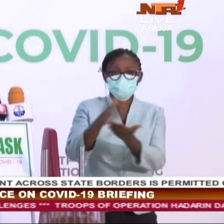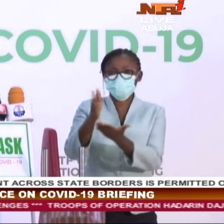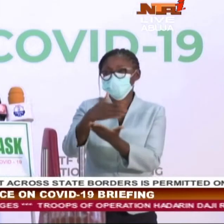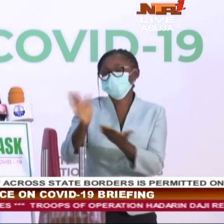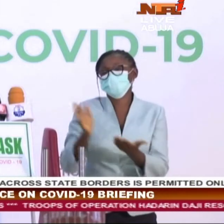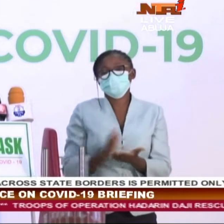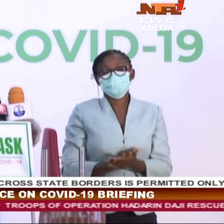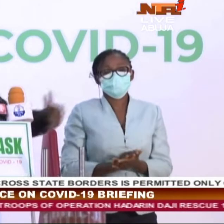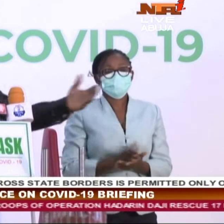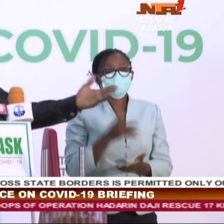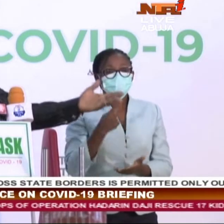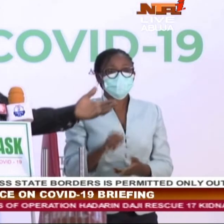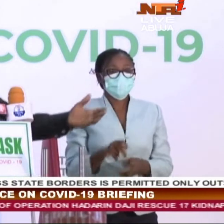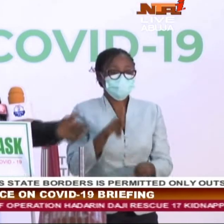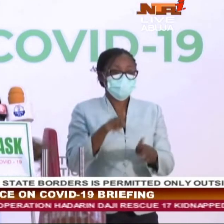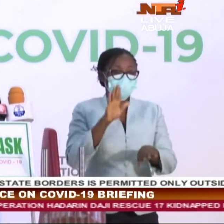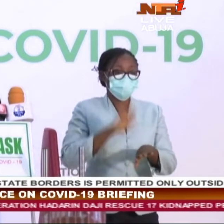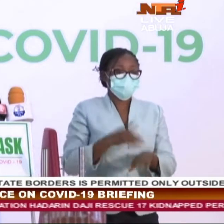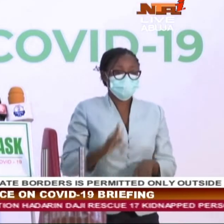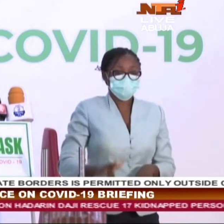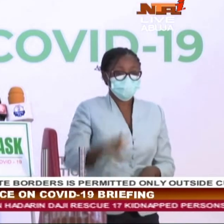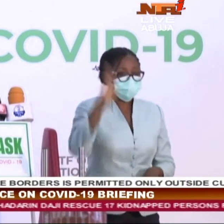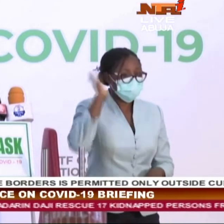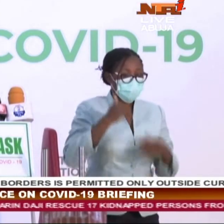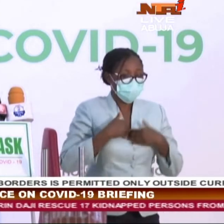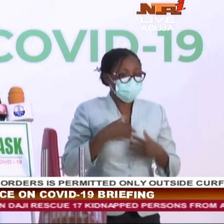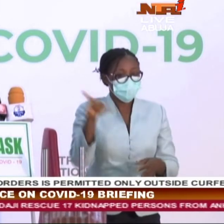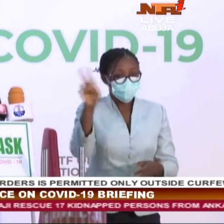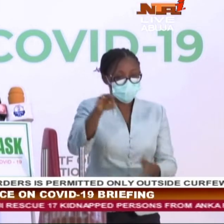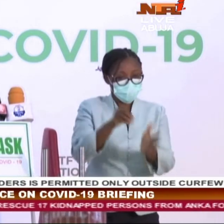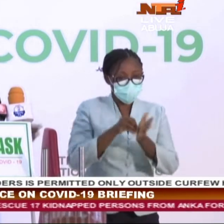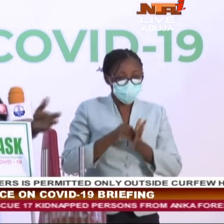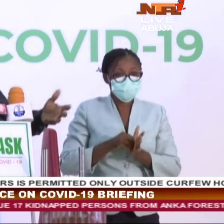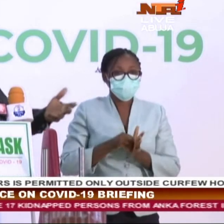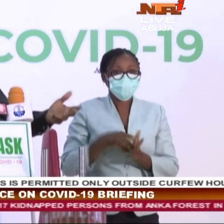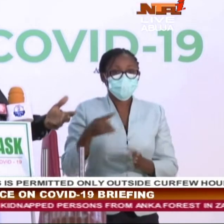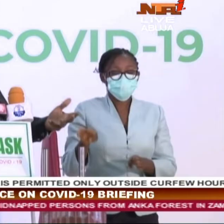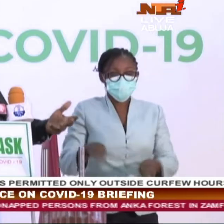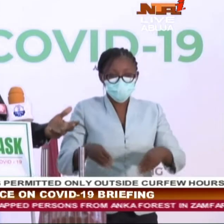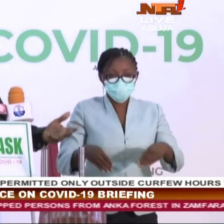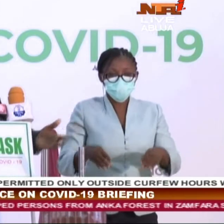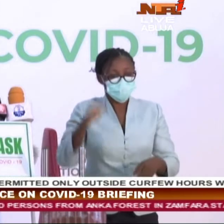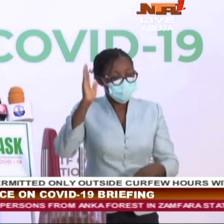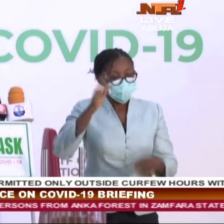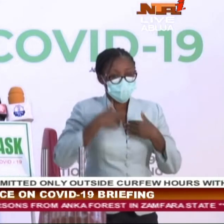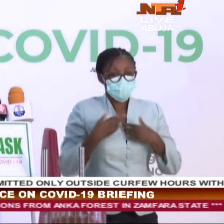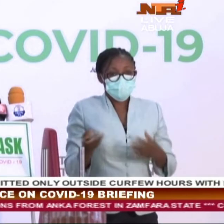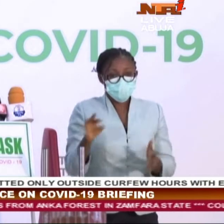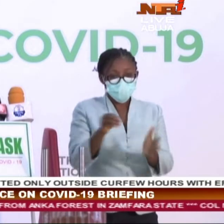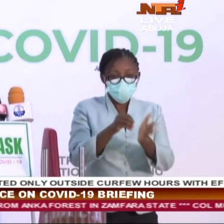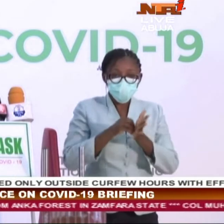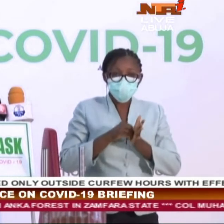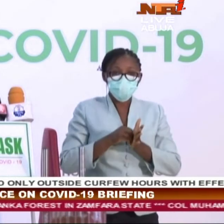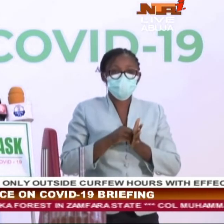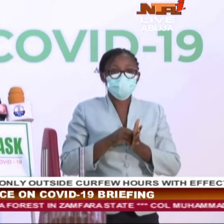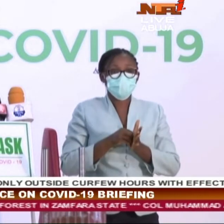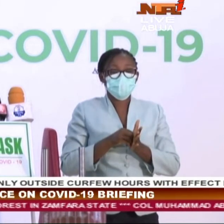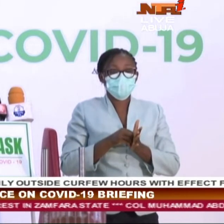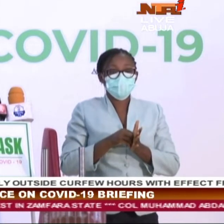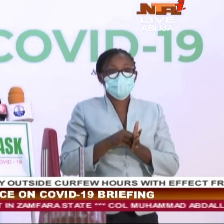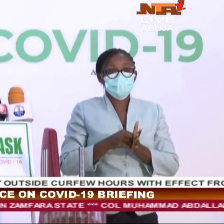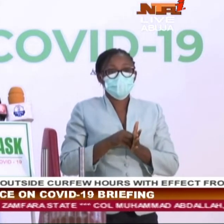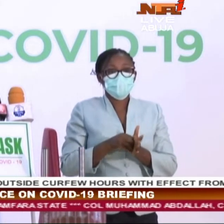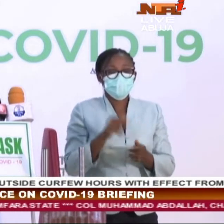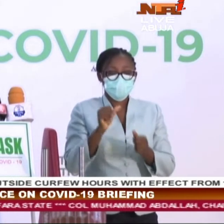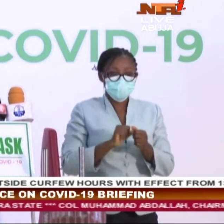It will be shared. The passengers will take part of it. The business owners will take part of the cost. But you know that nobody